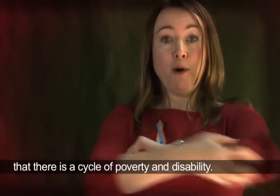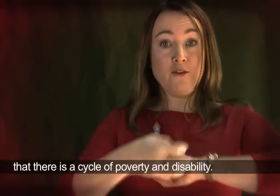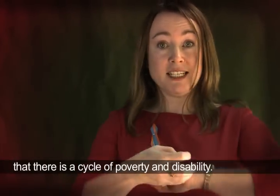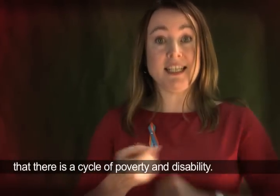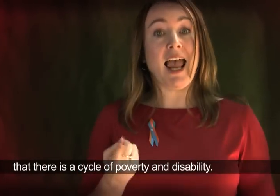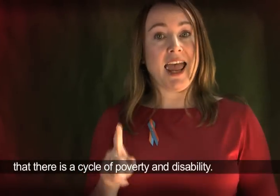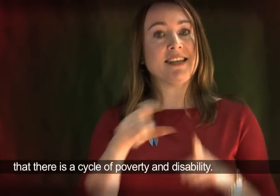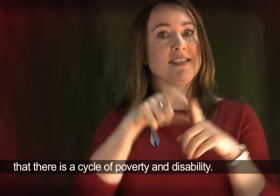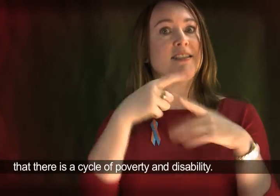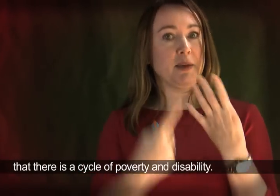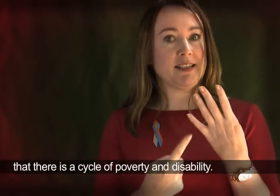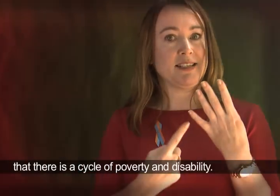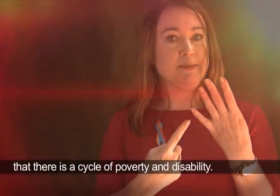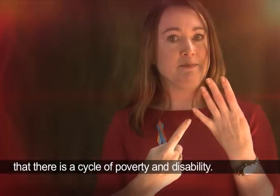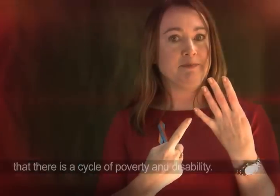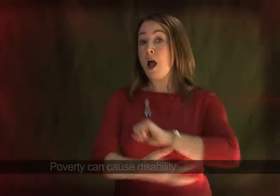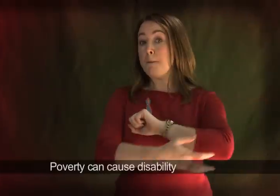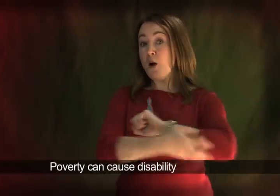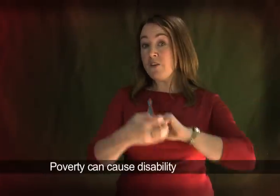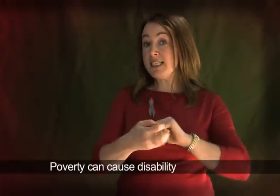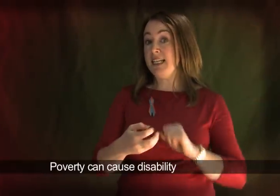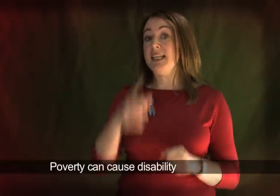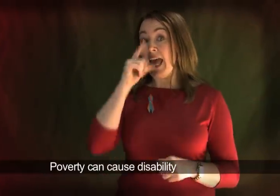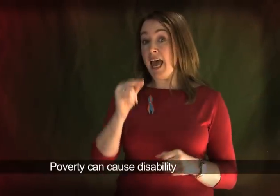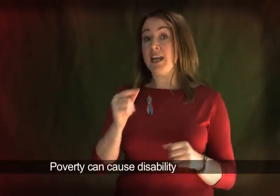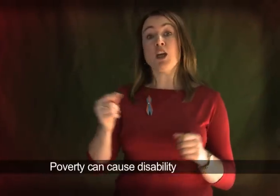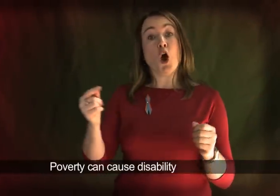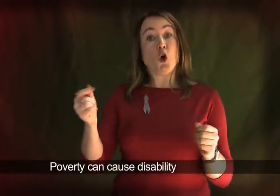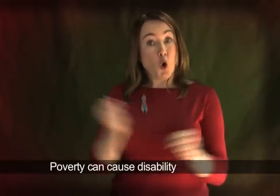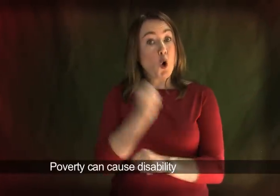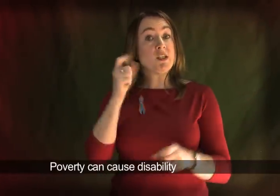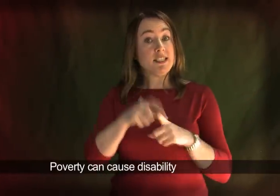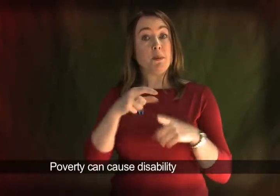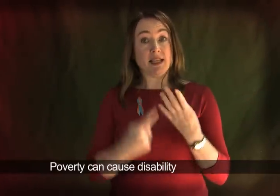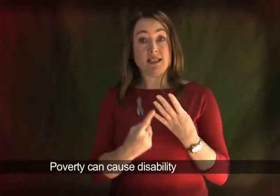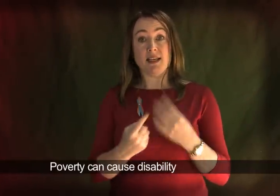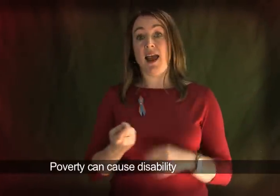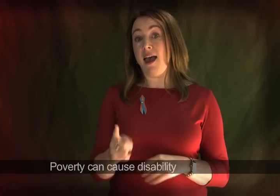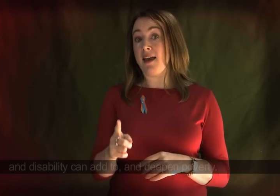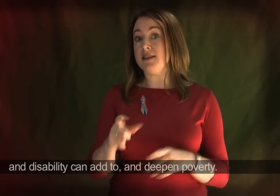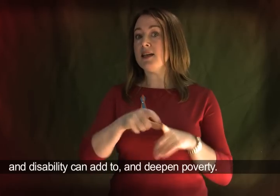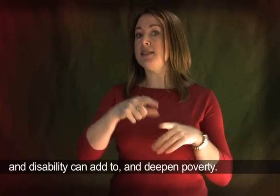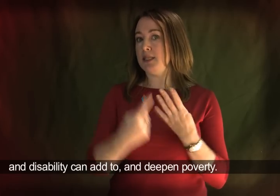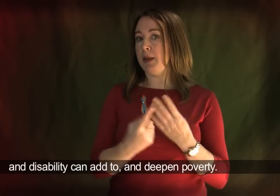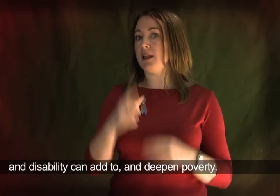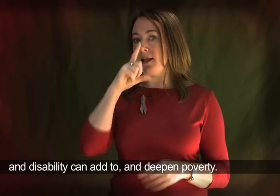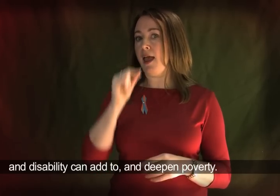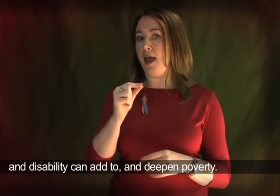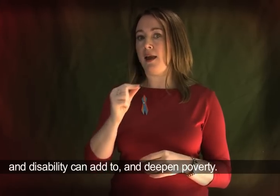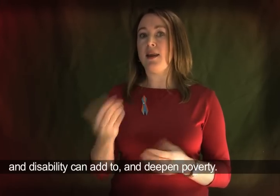poverty and disability. Poverty can cause disability and disability can